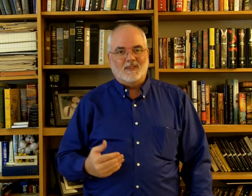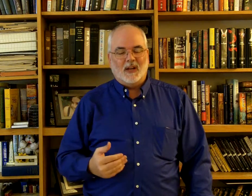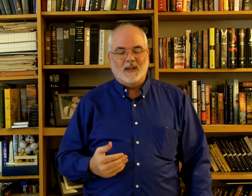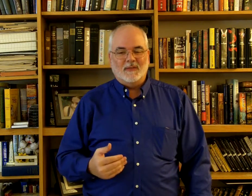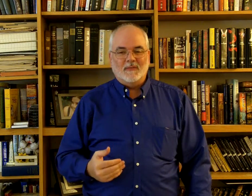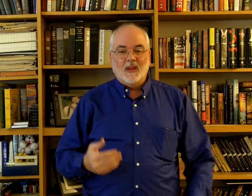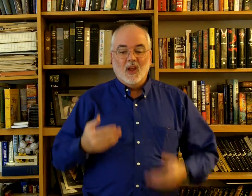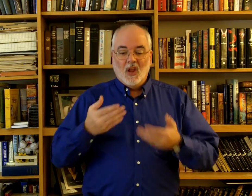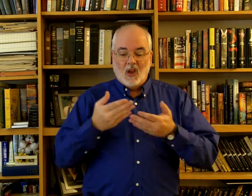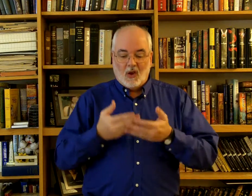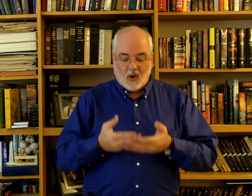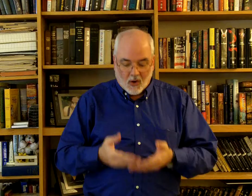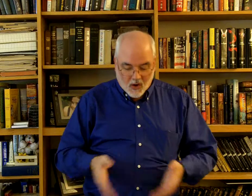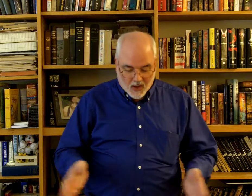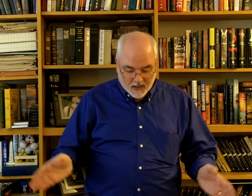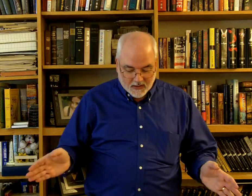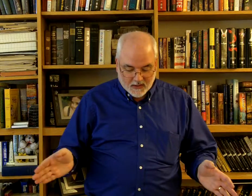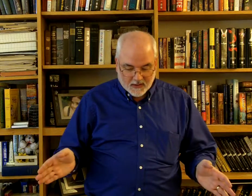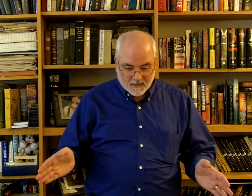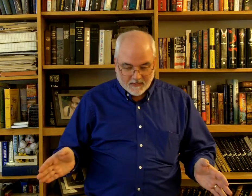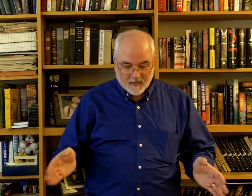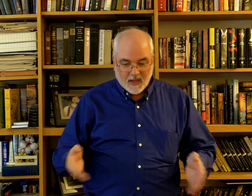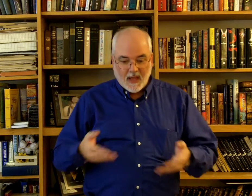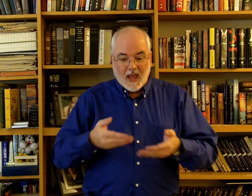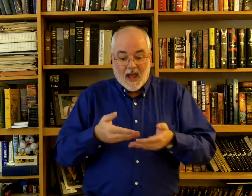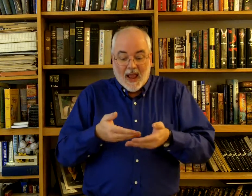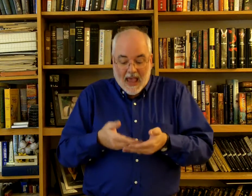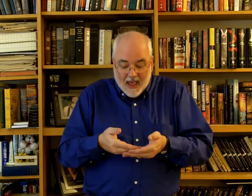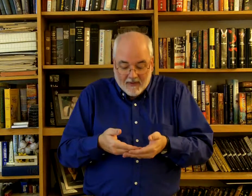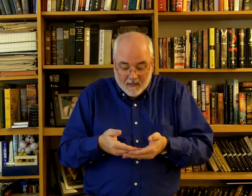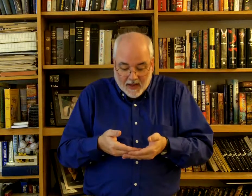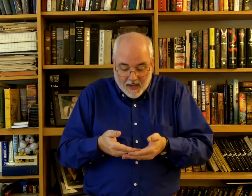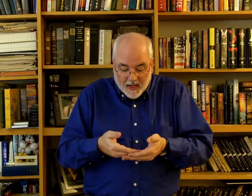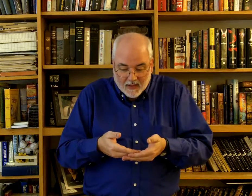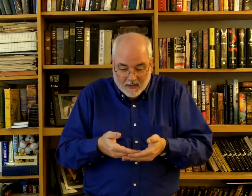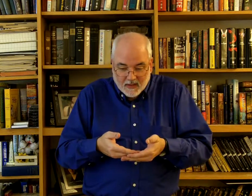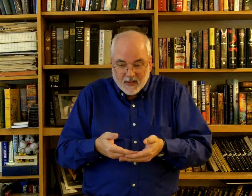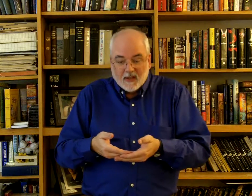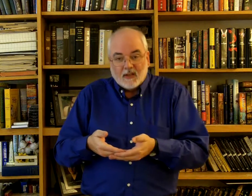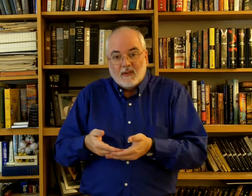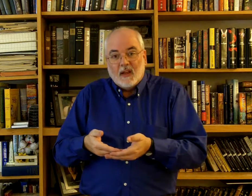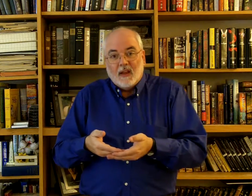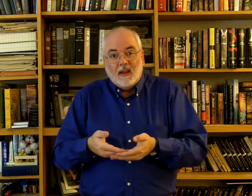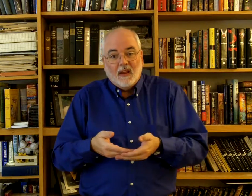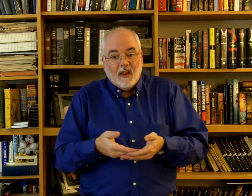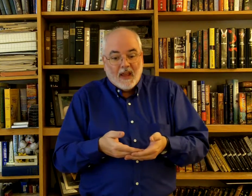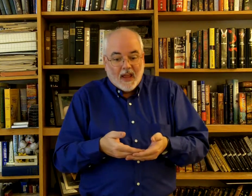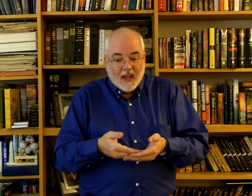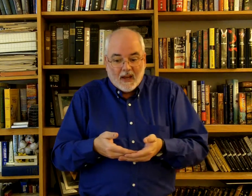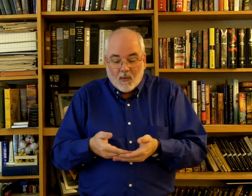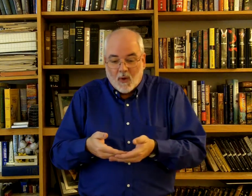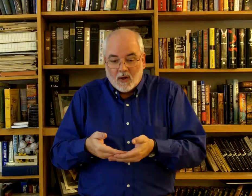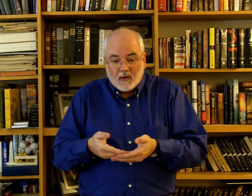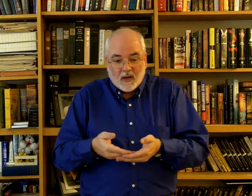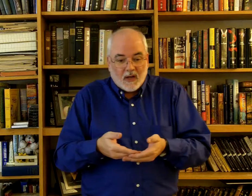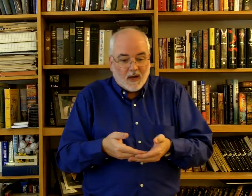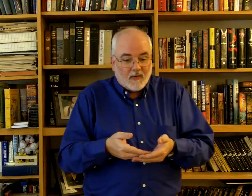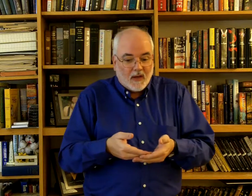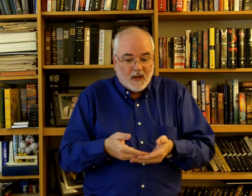right? Lost. I have it in my hand, okay? And I'm walking around carefully,